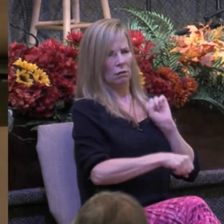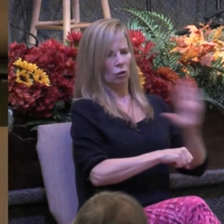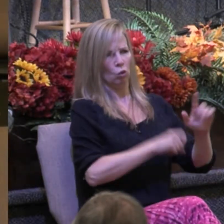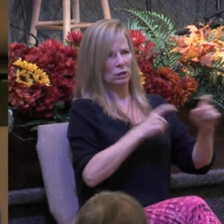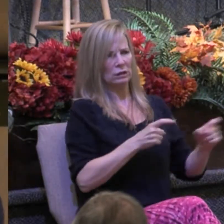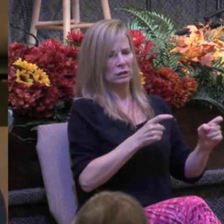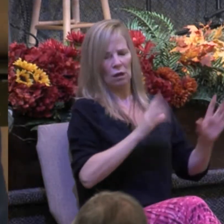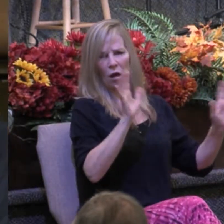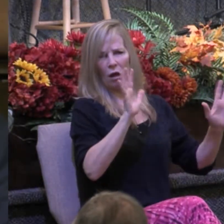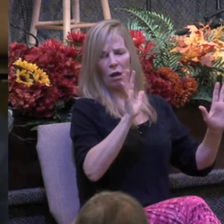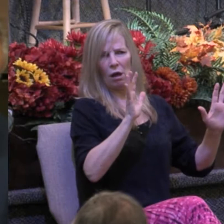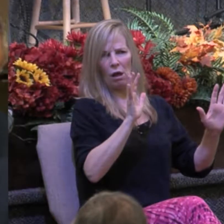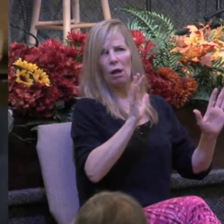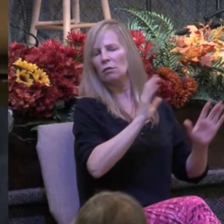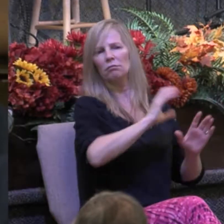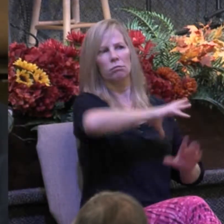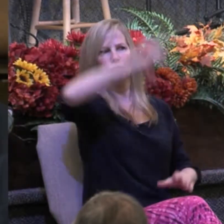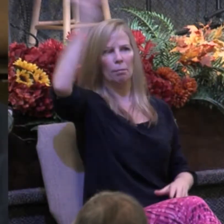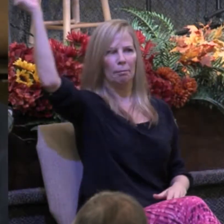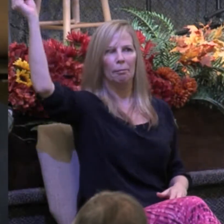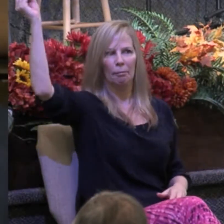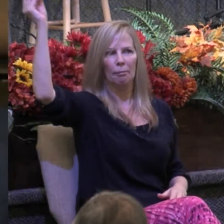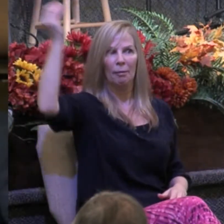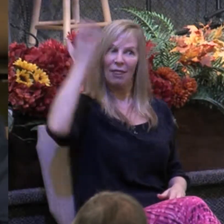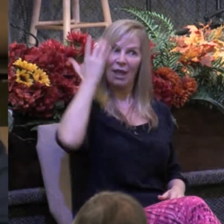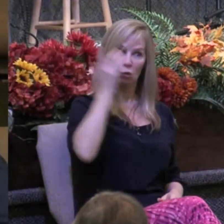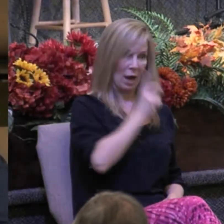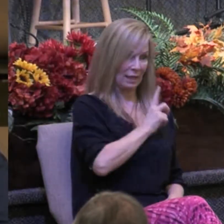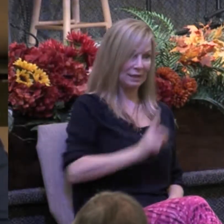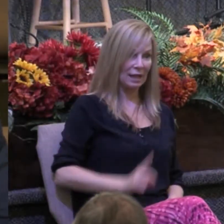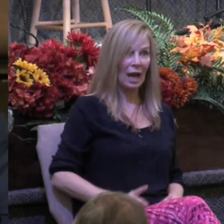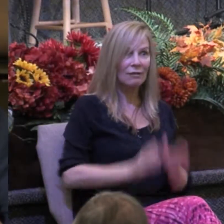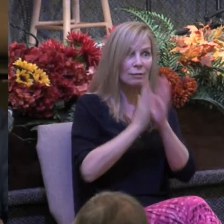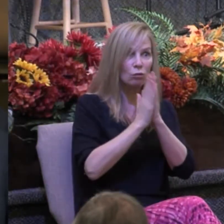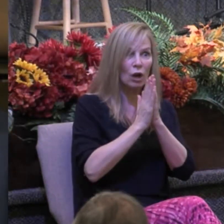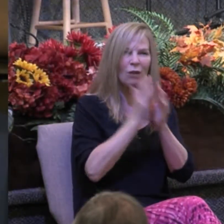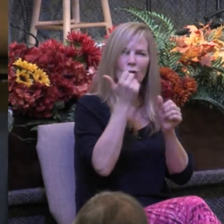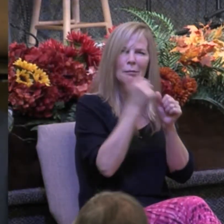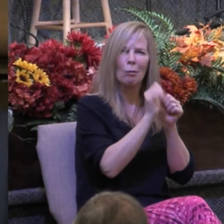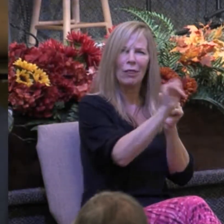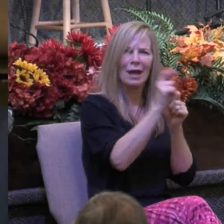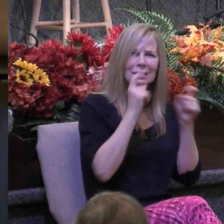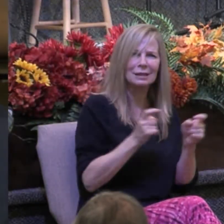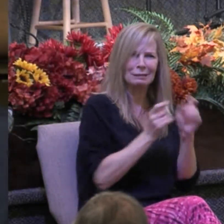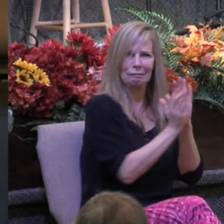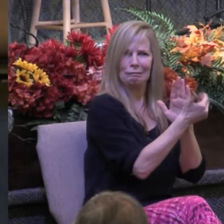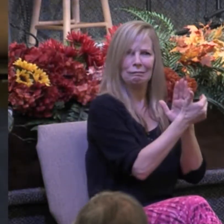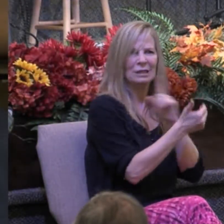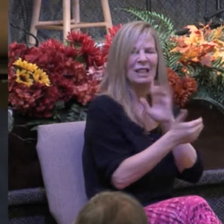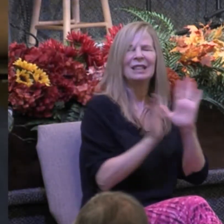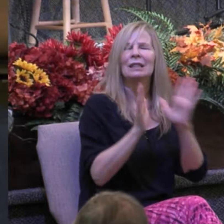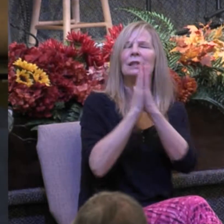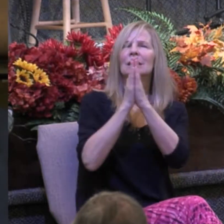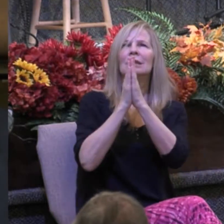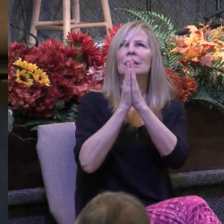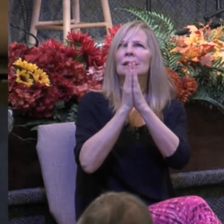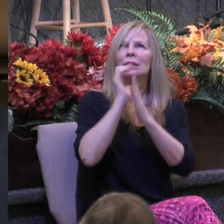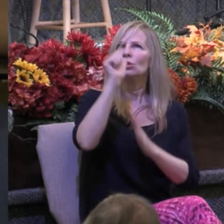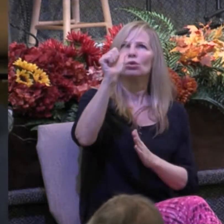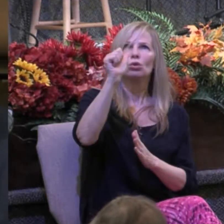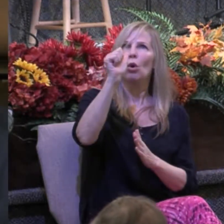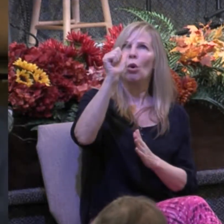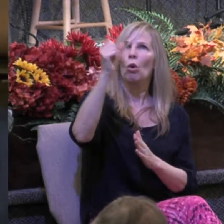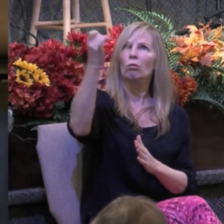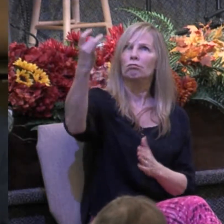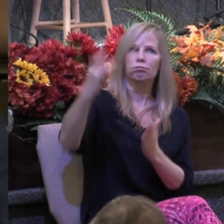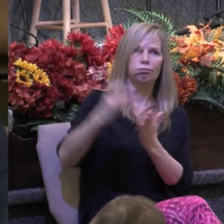That's why David prayed in Psalm 51 in connection with his sin with Bathsheba. He said, "Do not cast me away from your presence and